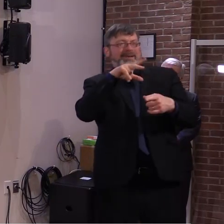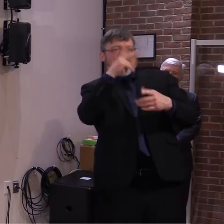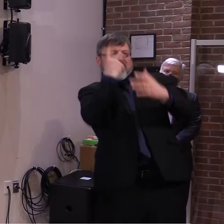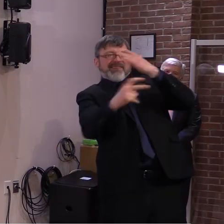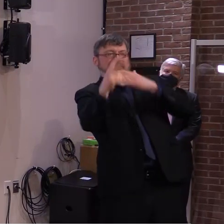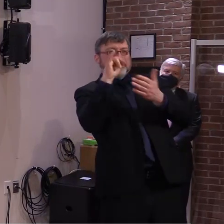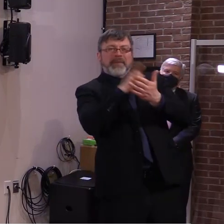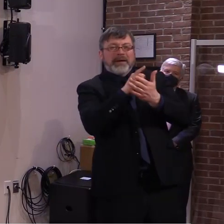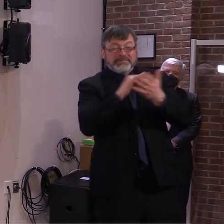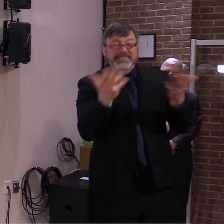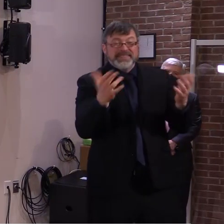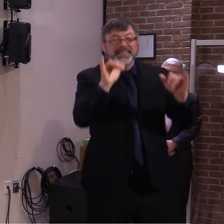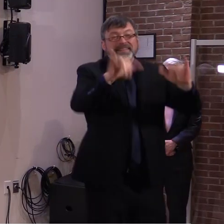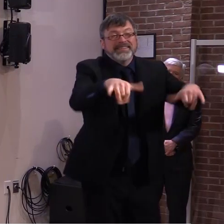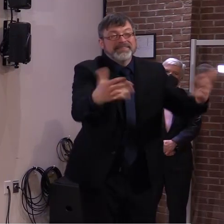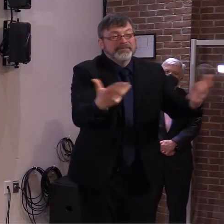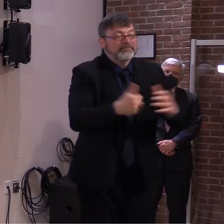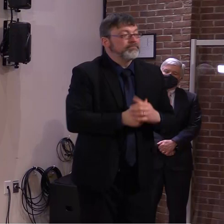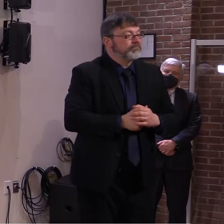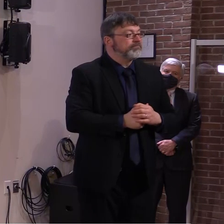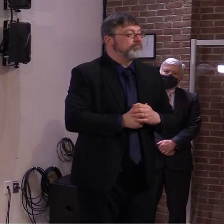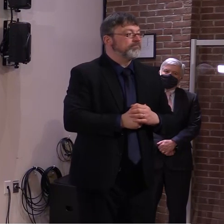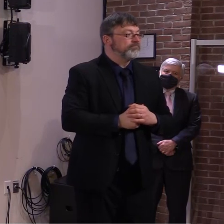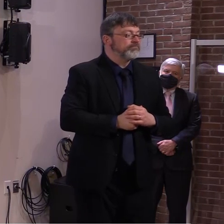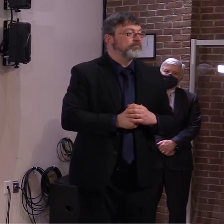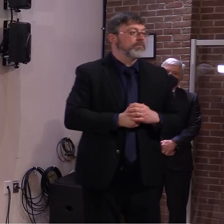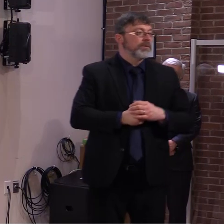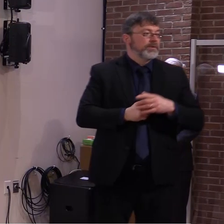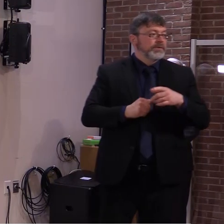and if does it truly